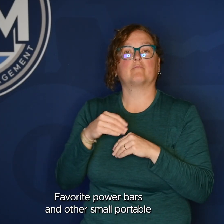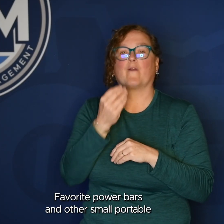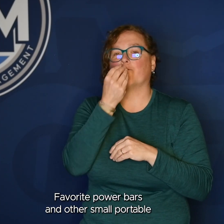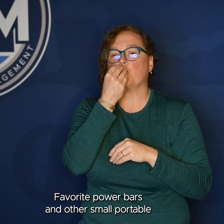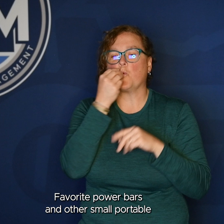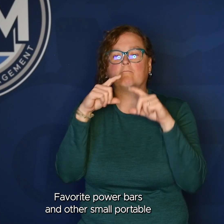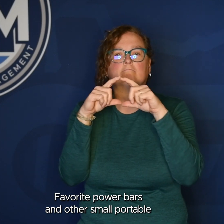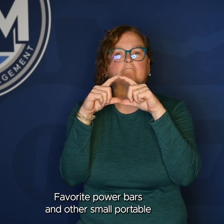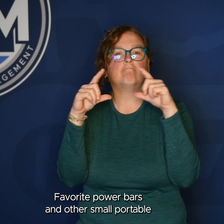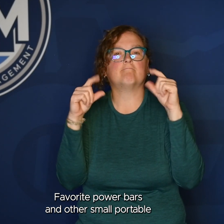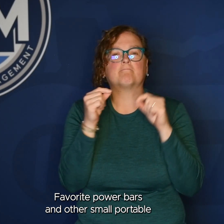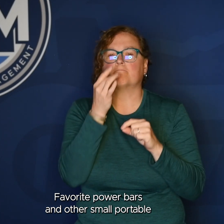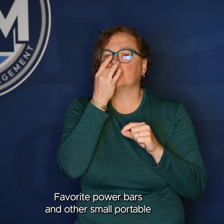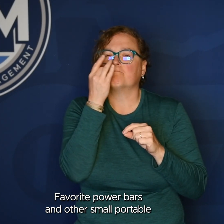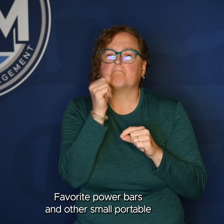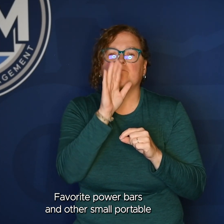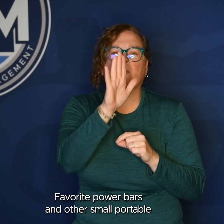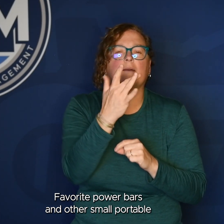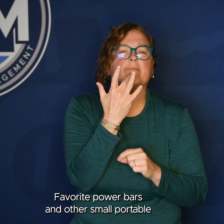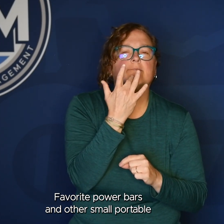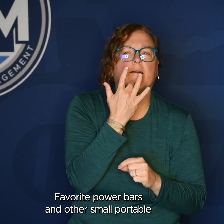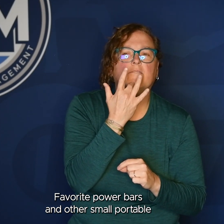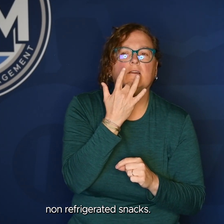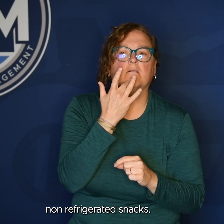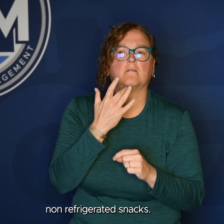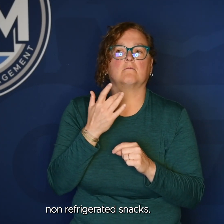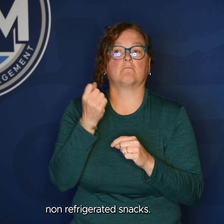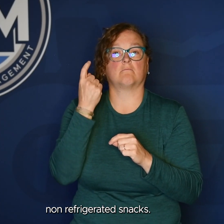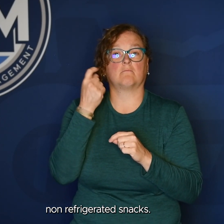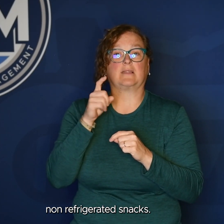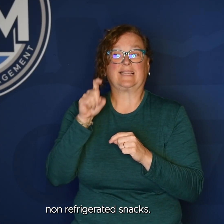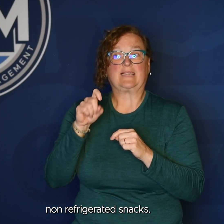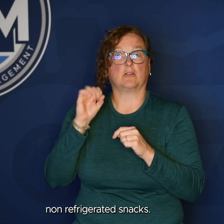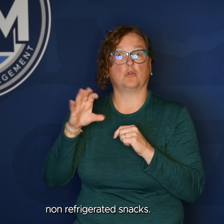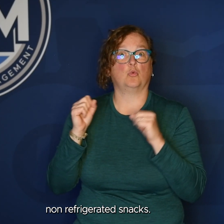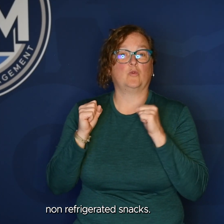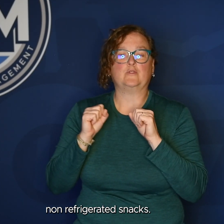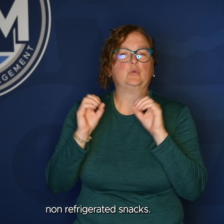Favorite power bars and other small, portable, non-refrigerated snacks.